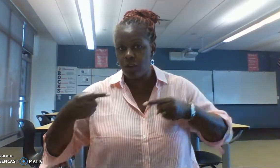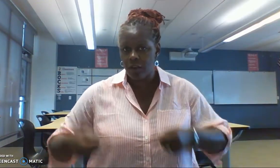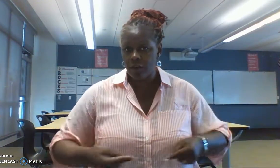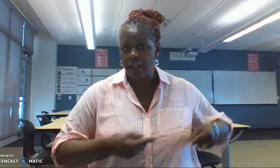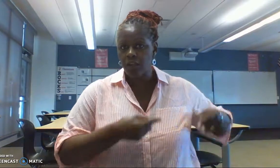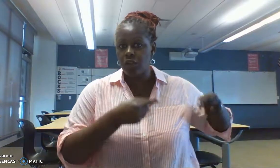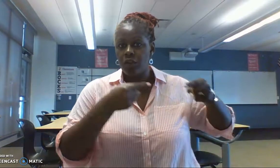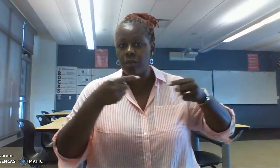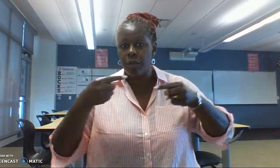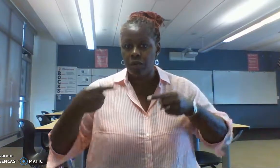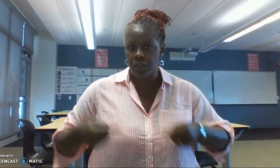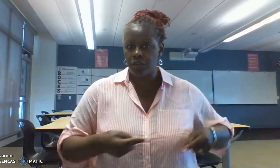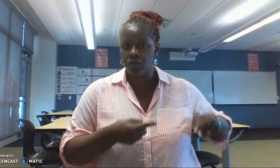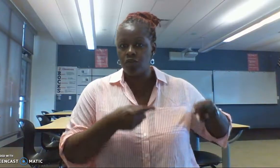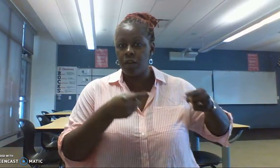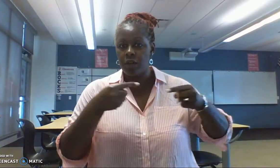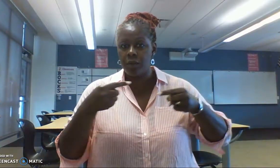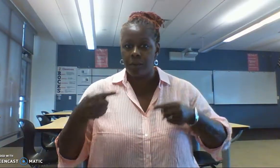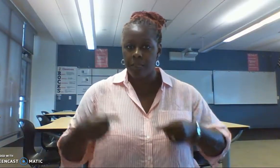Struggle, like a circular motion. Struggle.